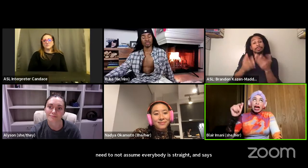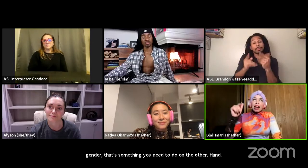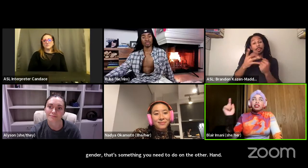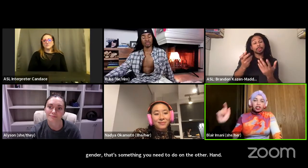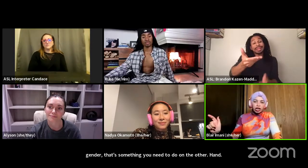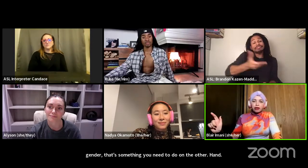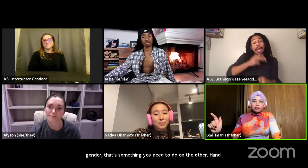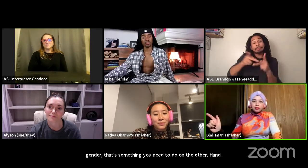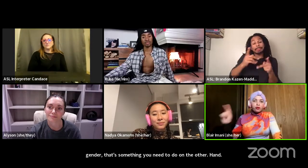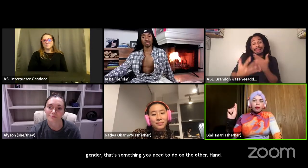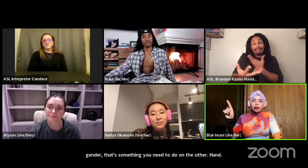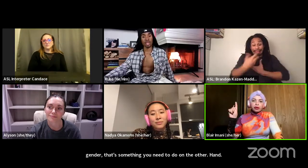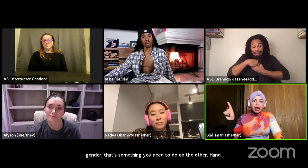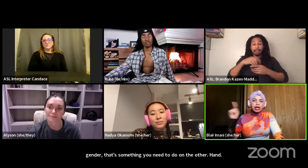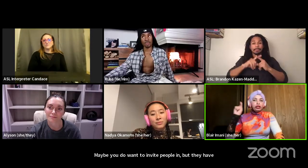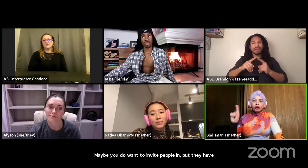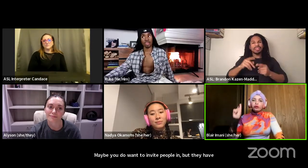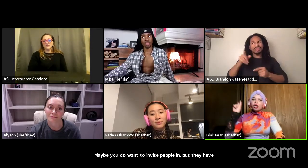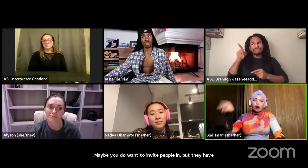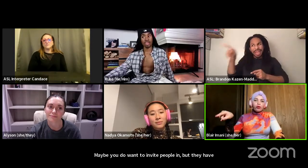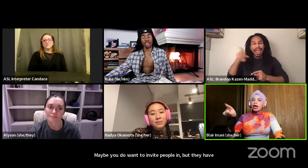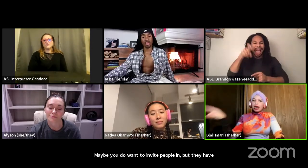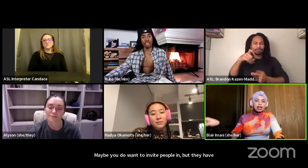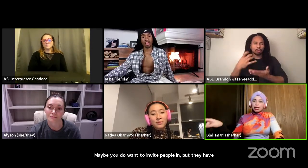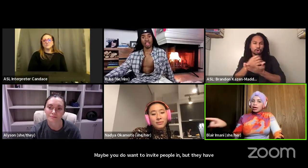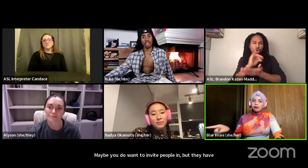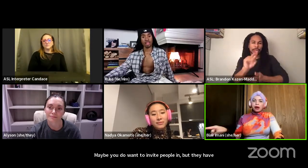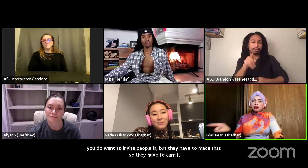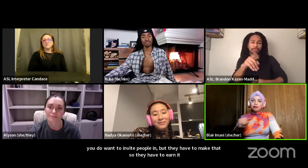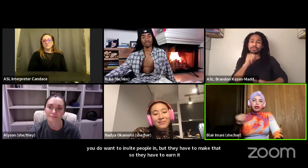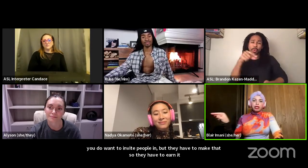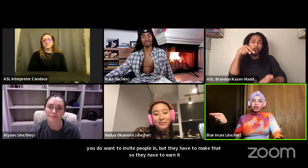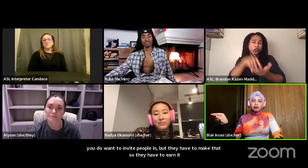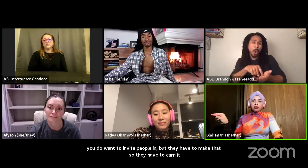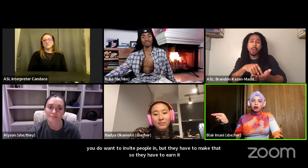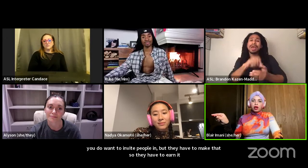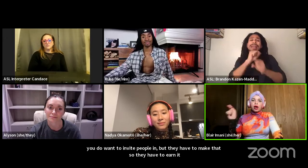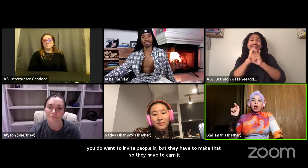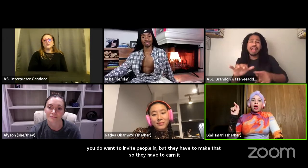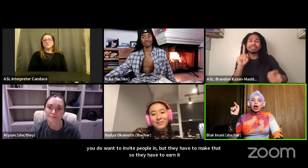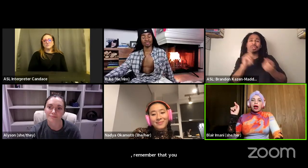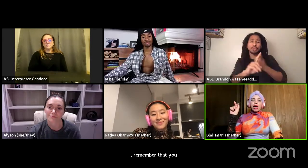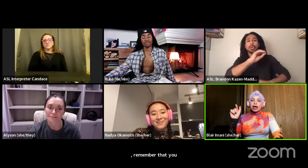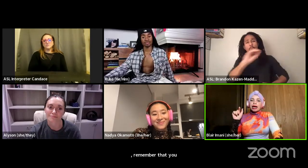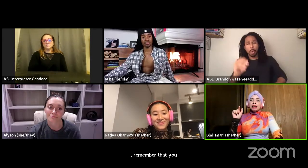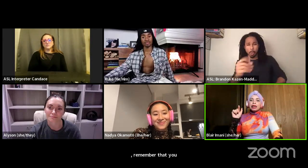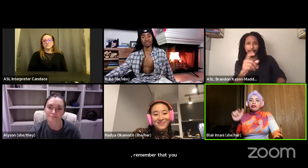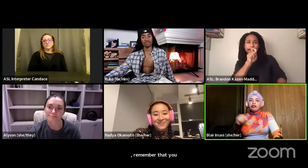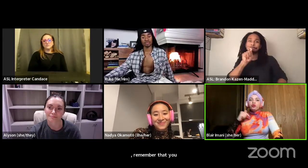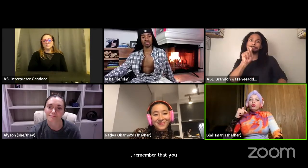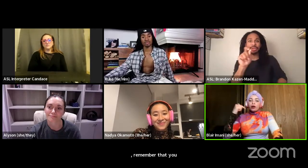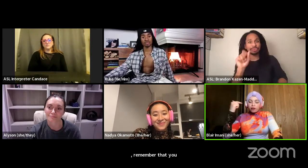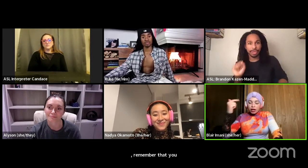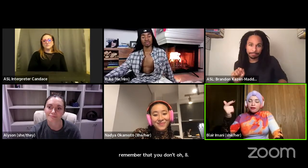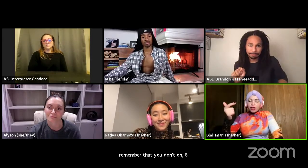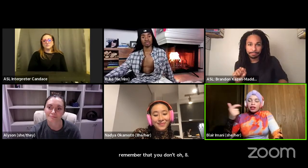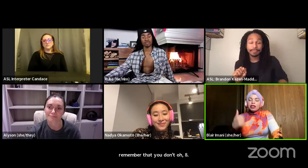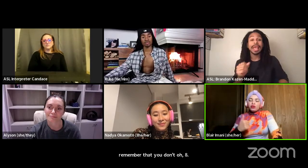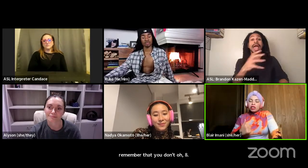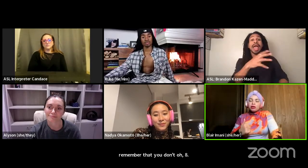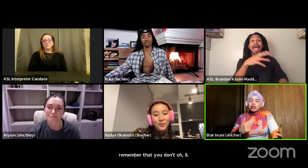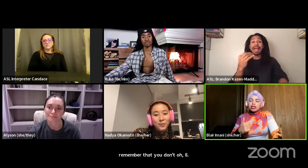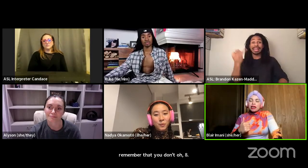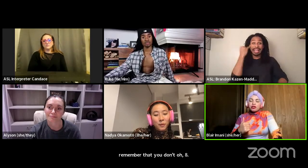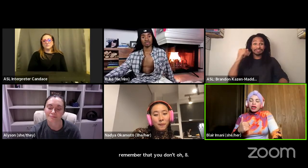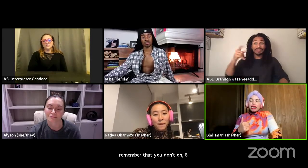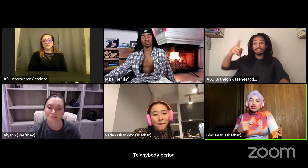make that. So they have to earn it. Remember that. You don't owe anything to anybody, period. And if they feel